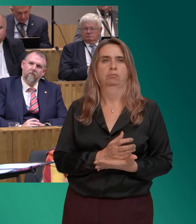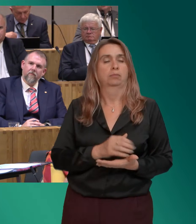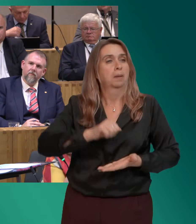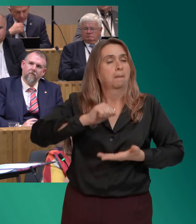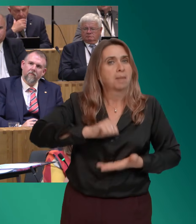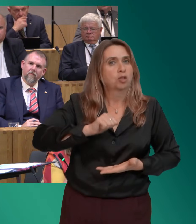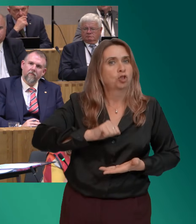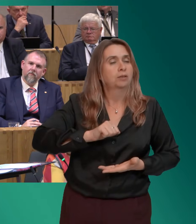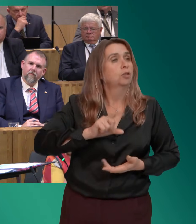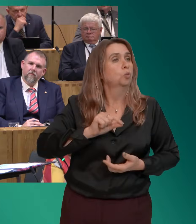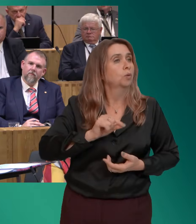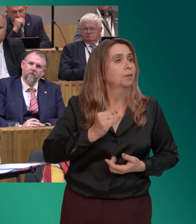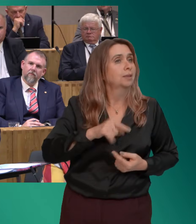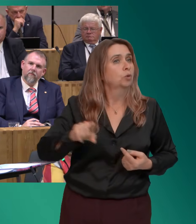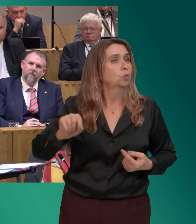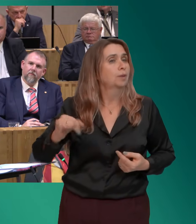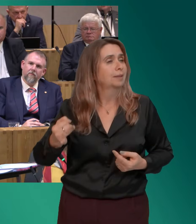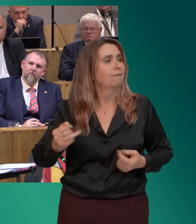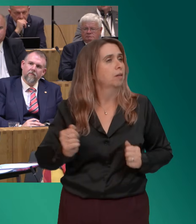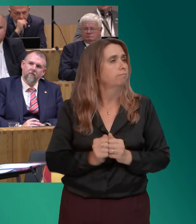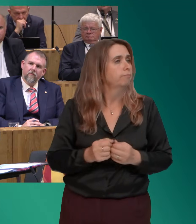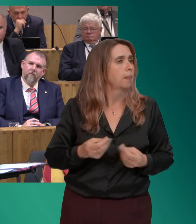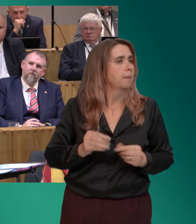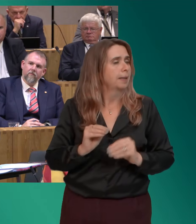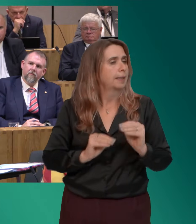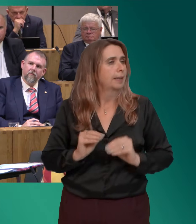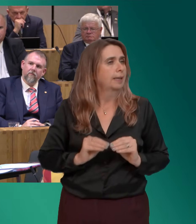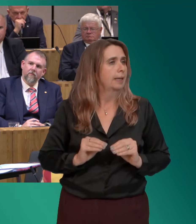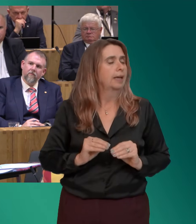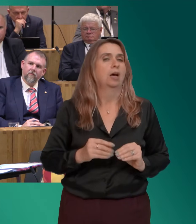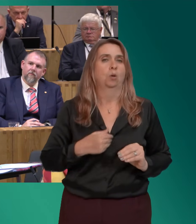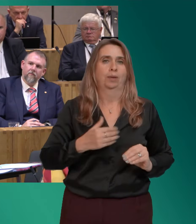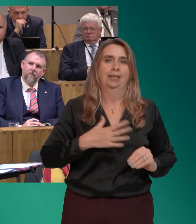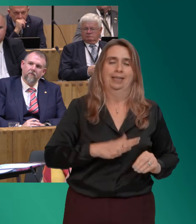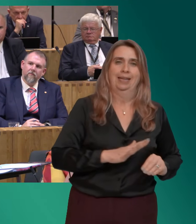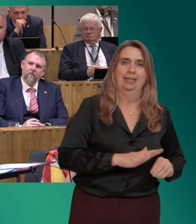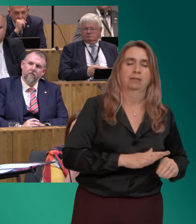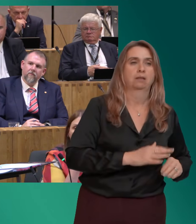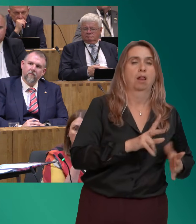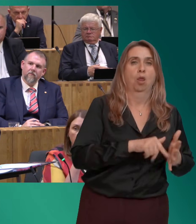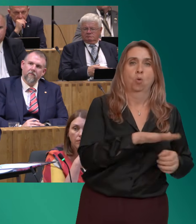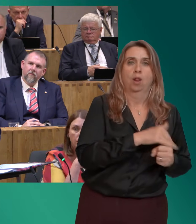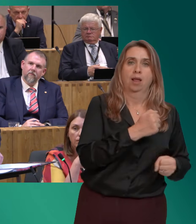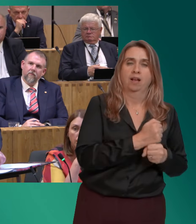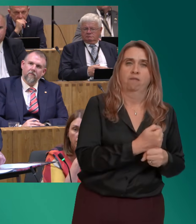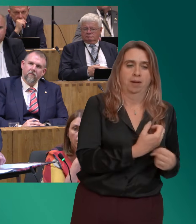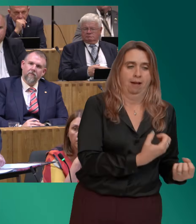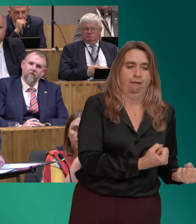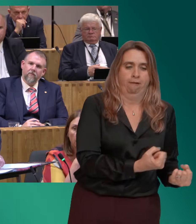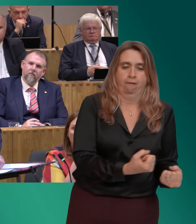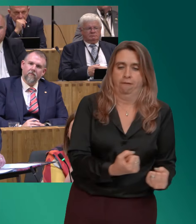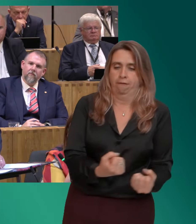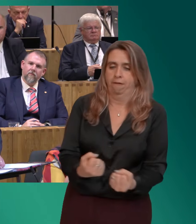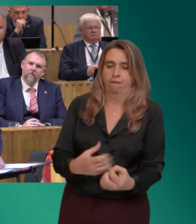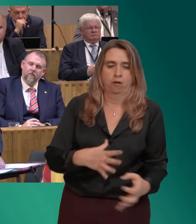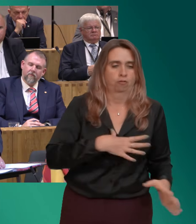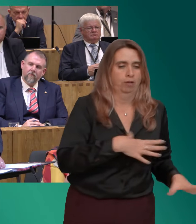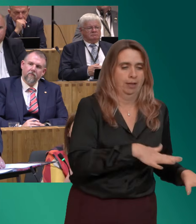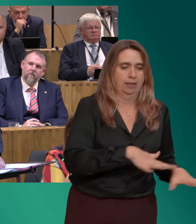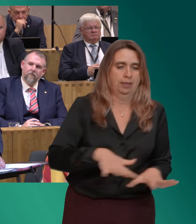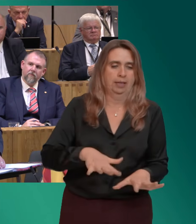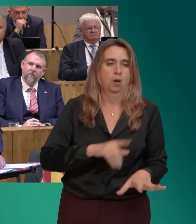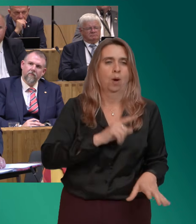for 2026-27 that the firmest possible foundations were laid for local government because of the significant pressures that